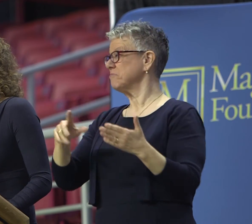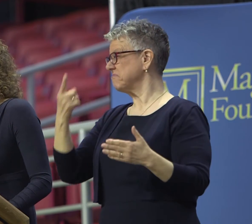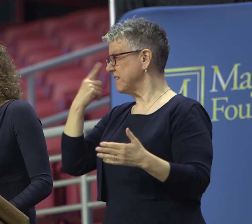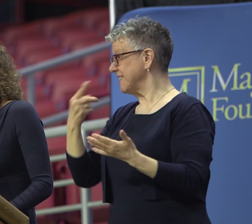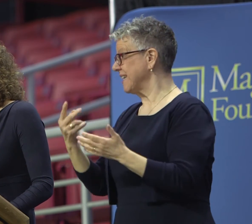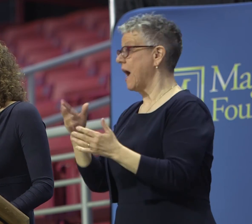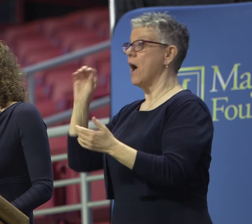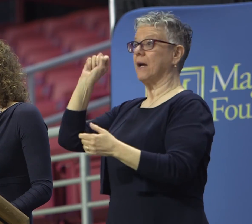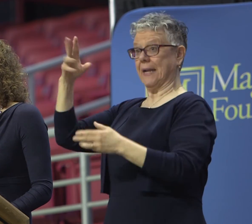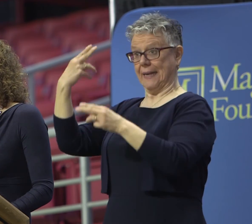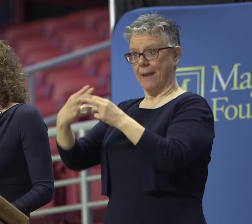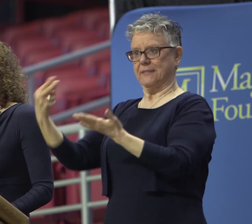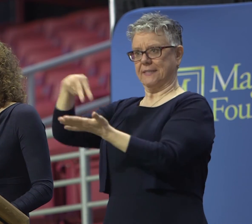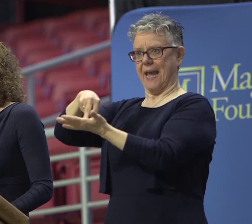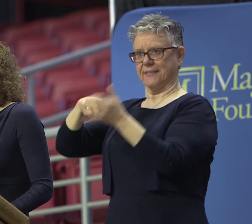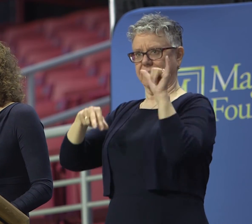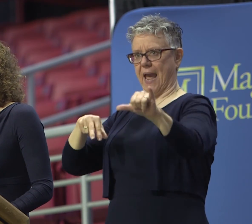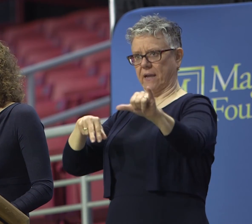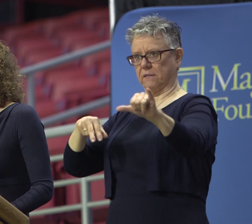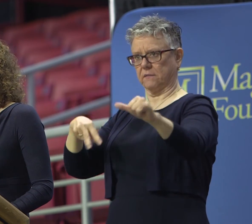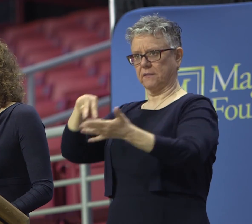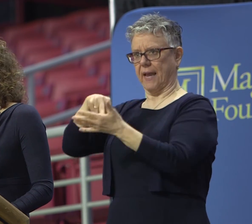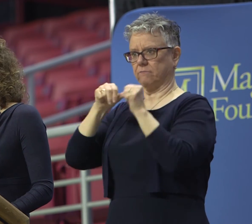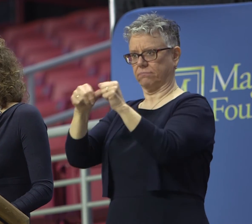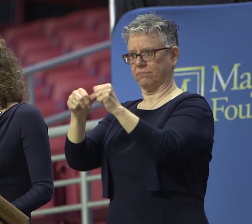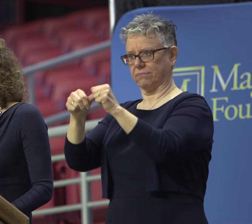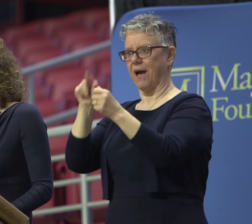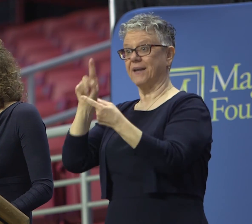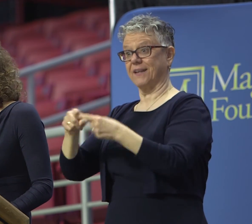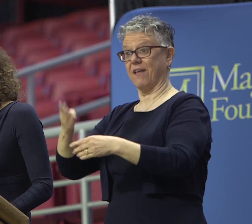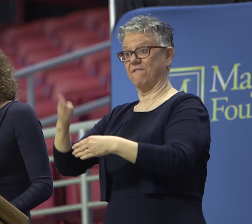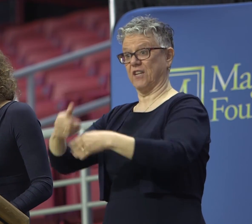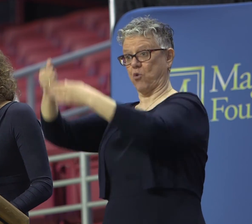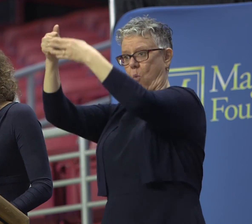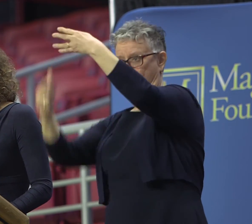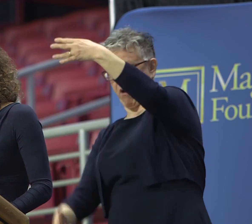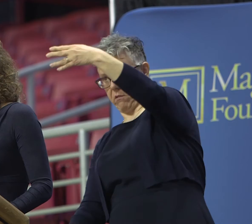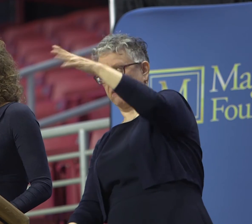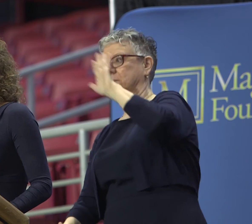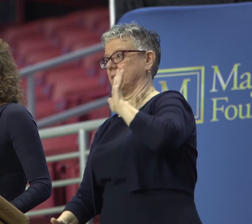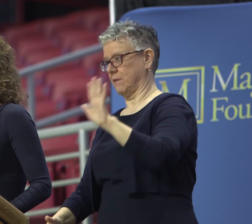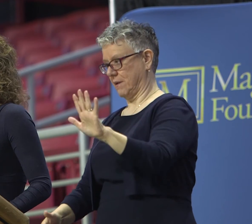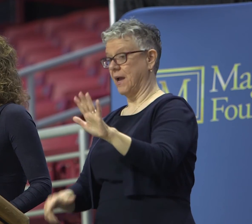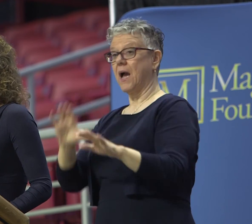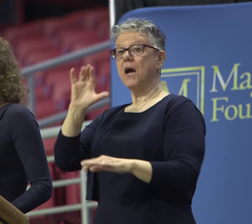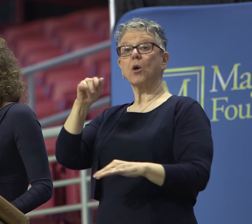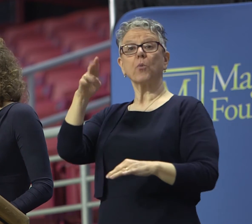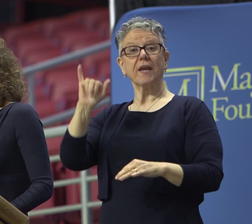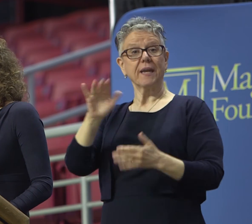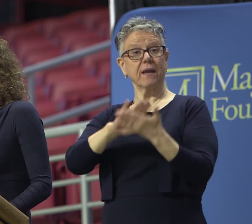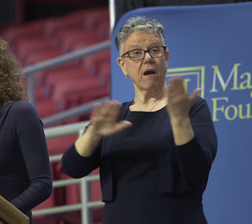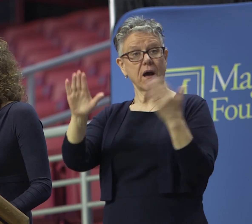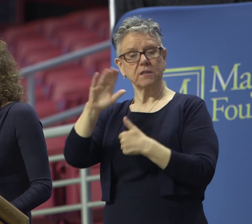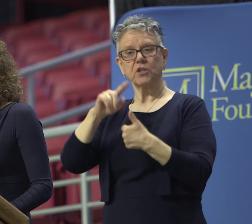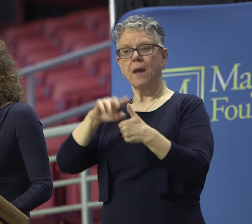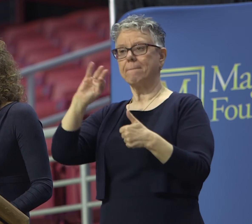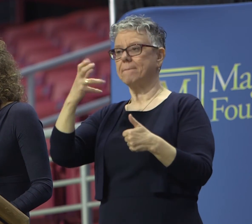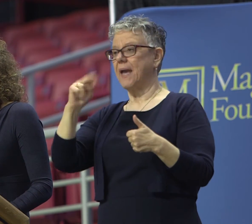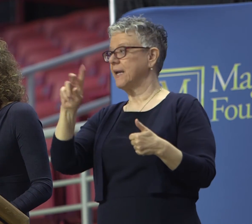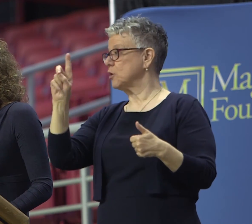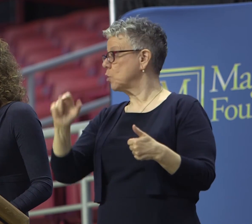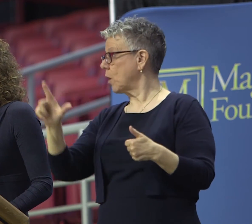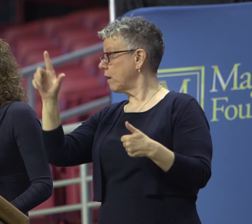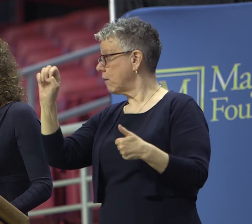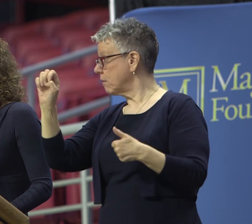mind standing when I call your name and remain standing until I finish reading all of the names. Cabrini College, Megan